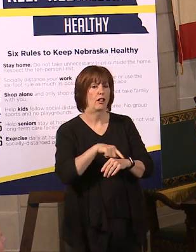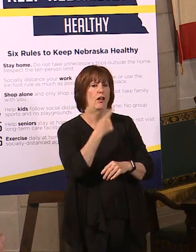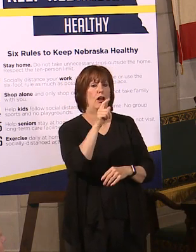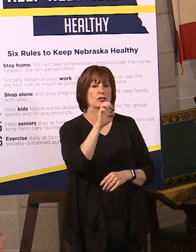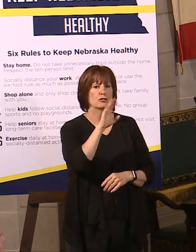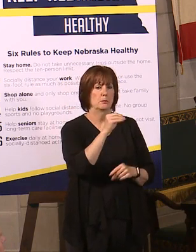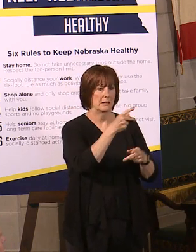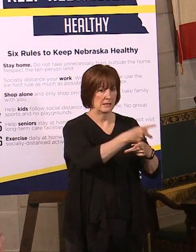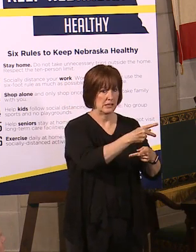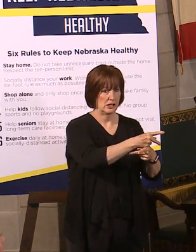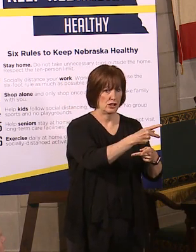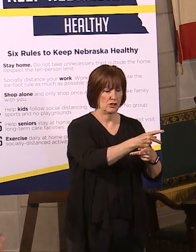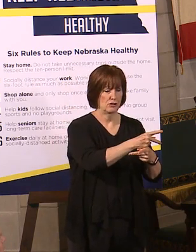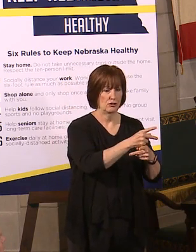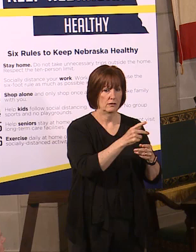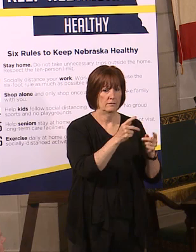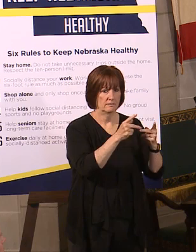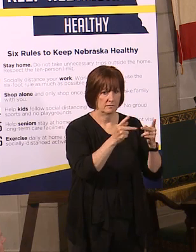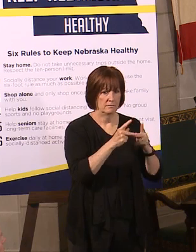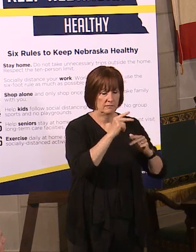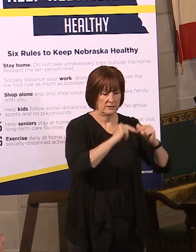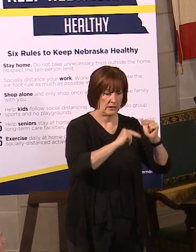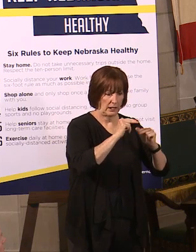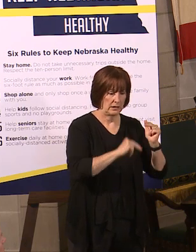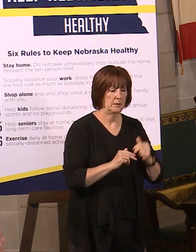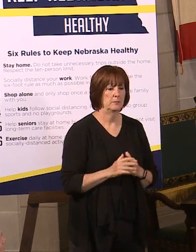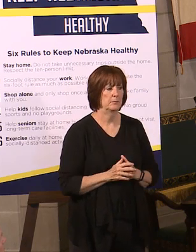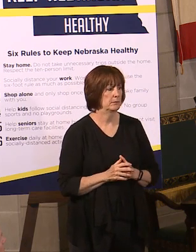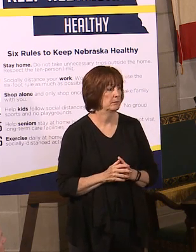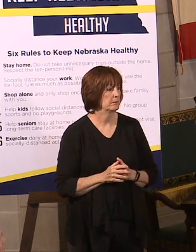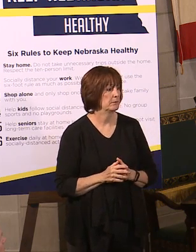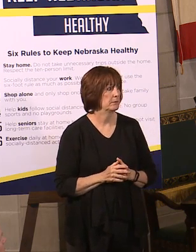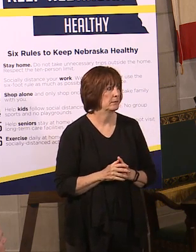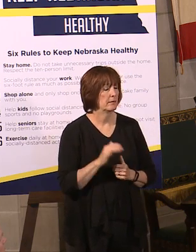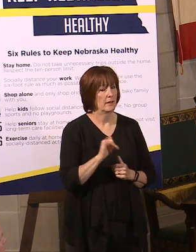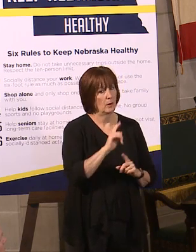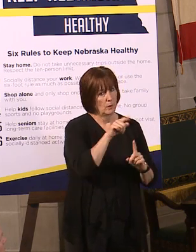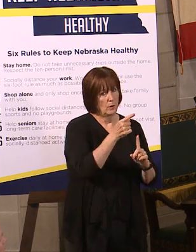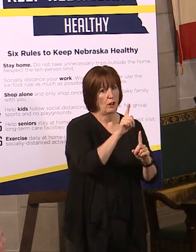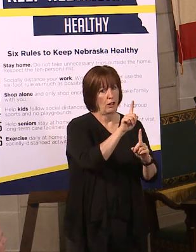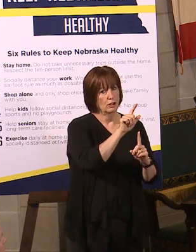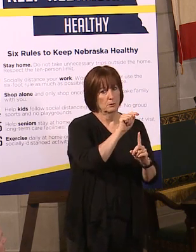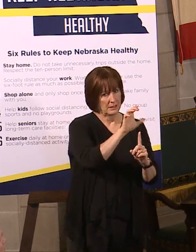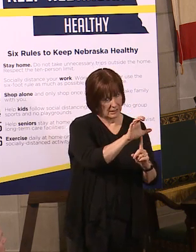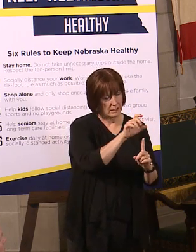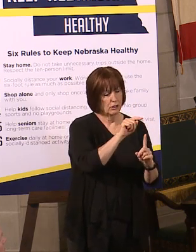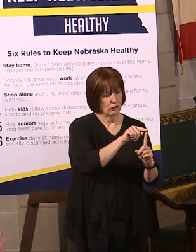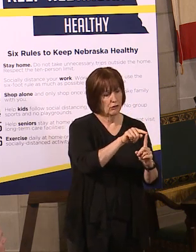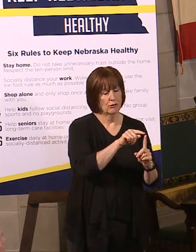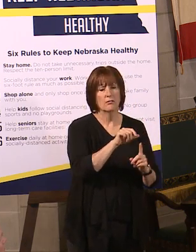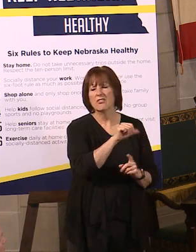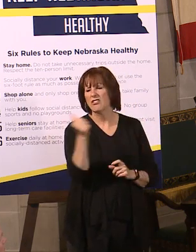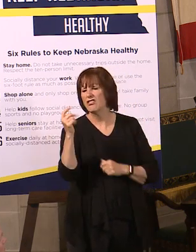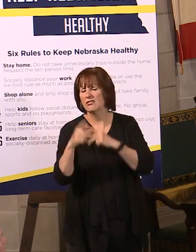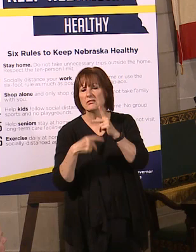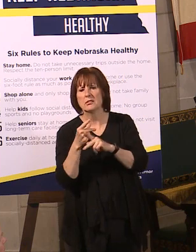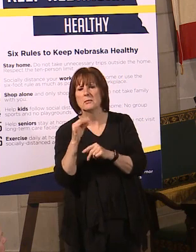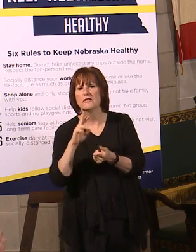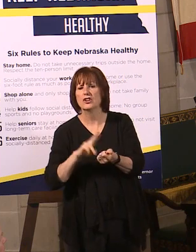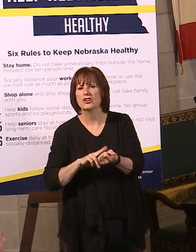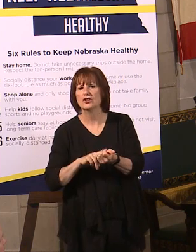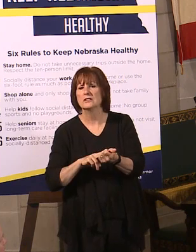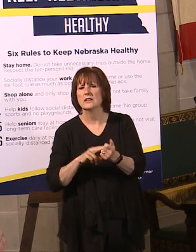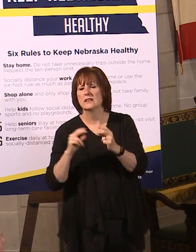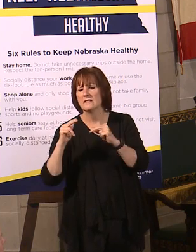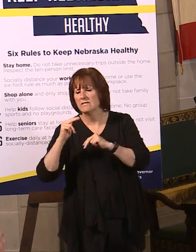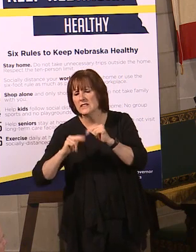facilities. So, and those are just the long-term care facilities. Obviously, there's other types of nursing facilities,